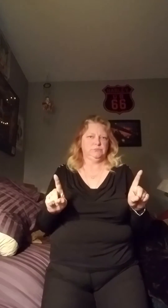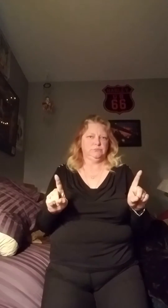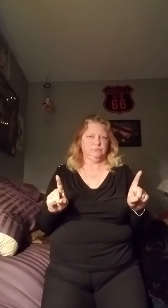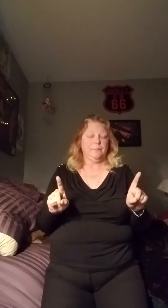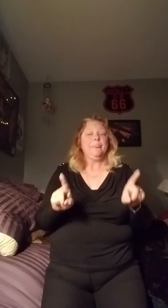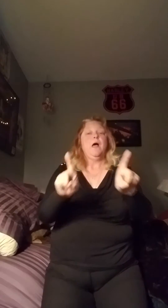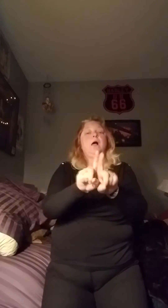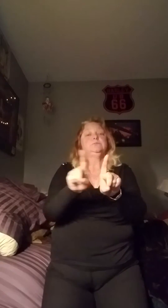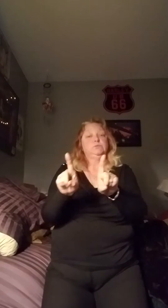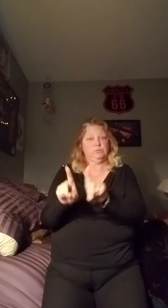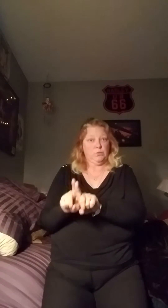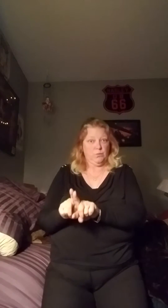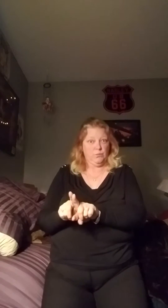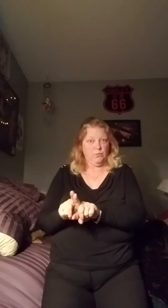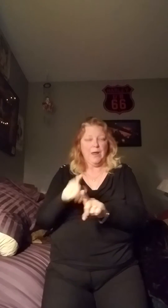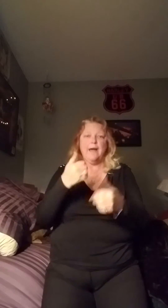Also, you have hope.